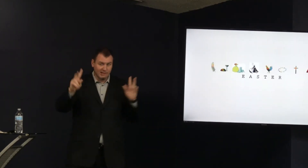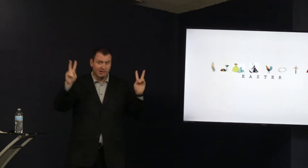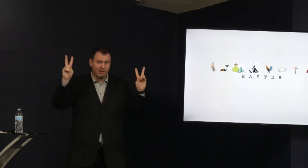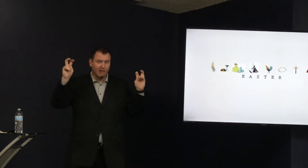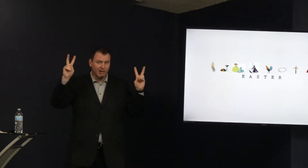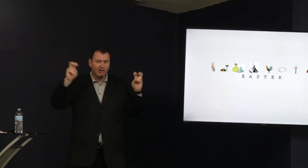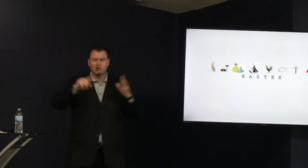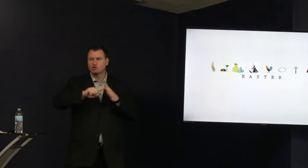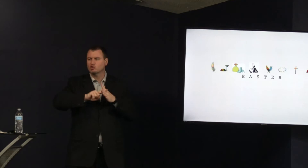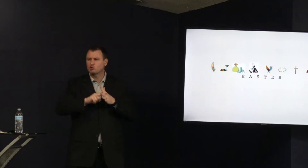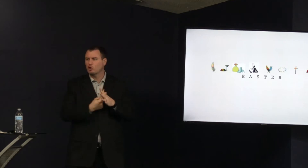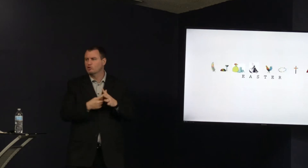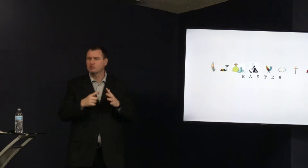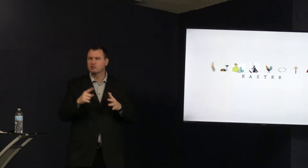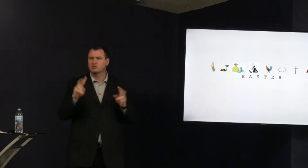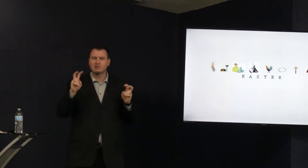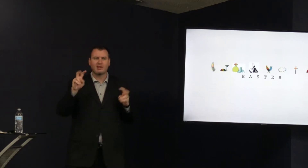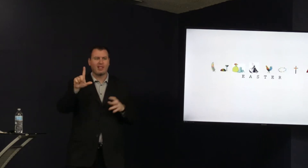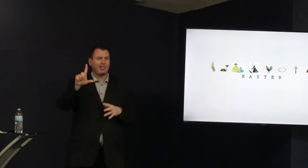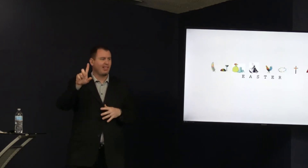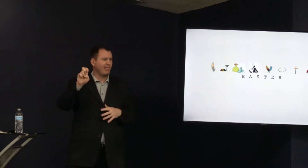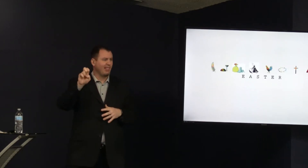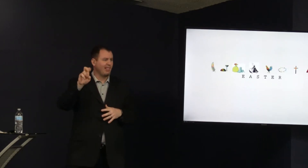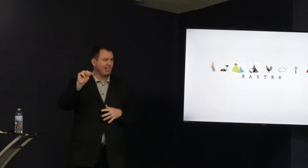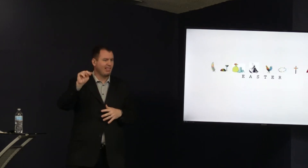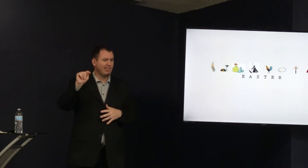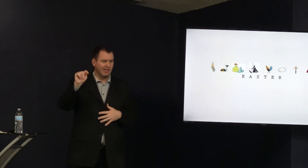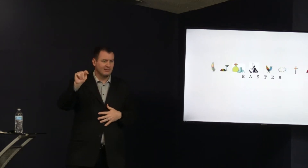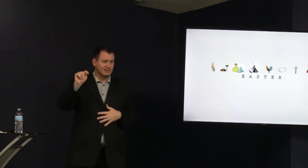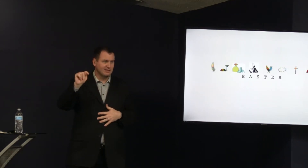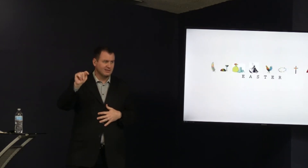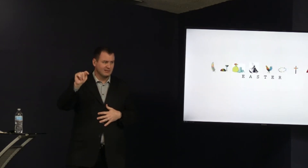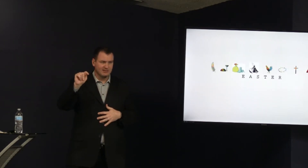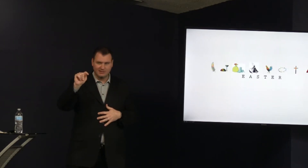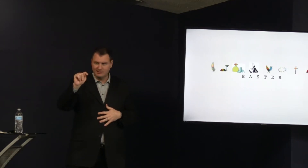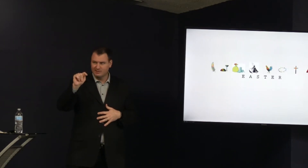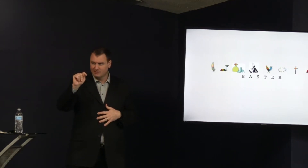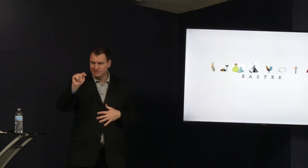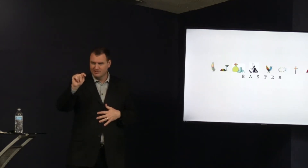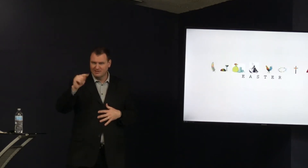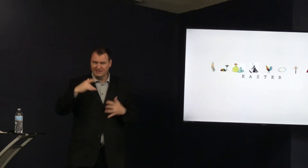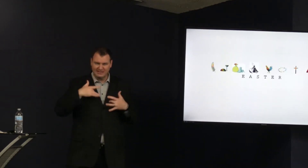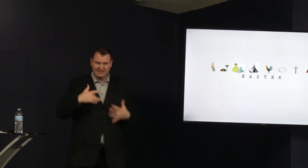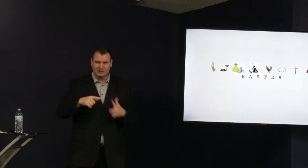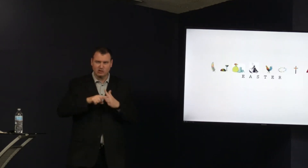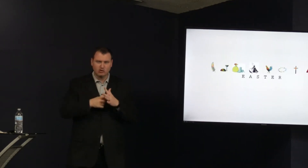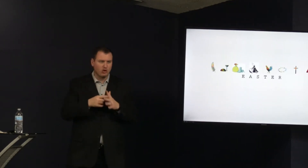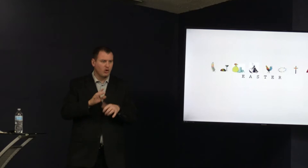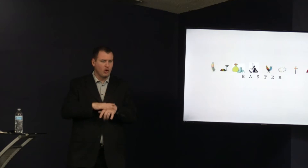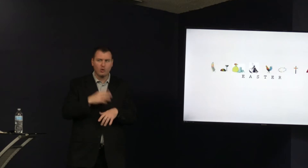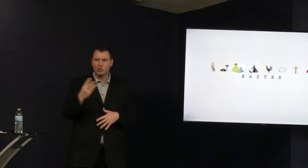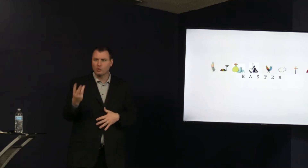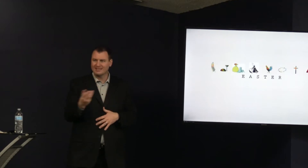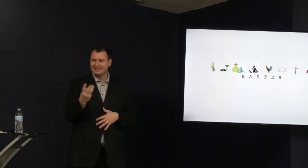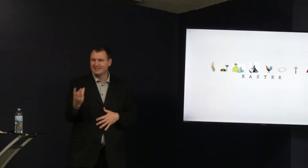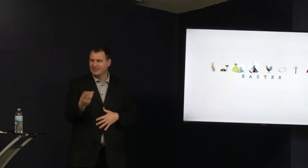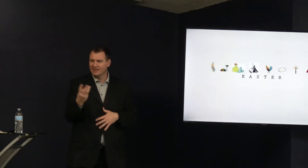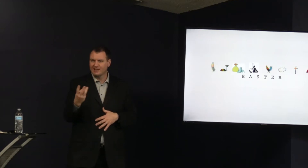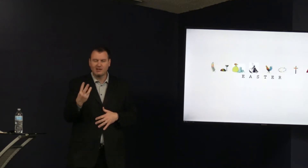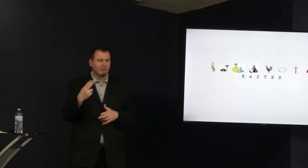stories. And so this week is the first start of our story, and usually,